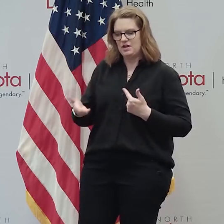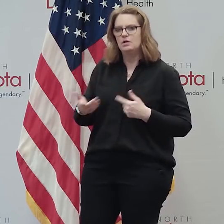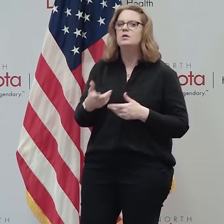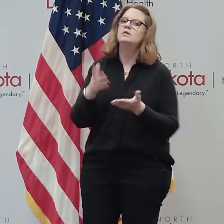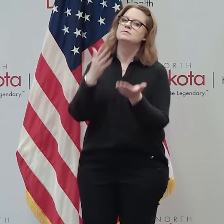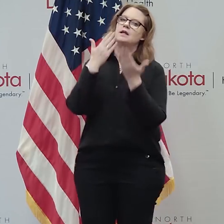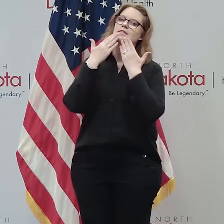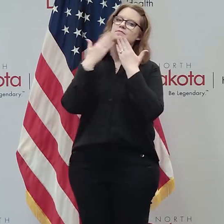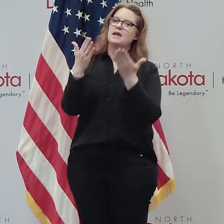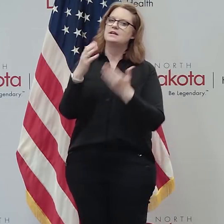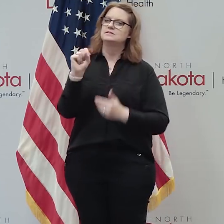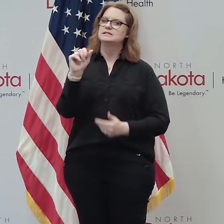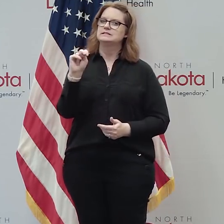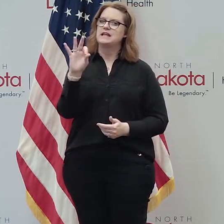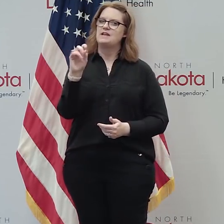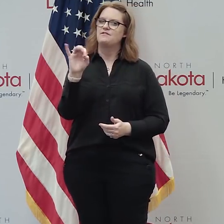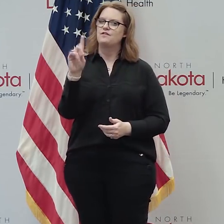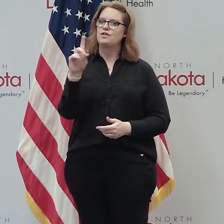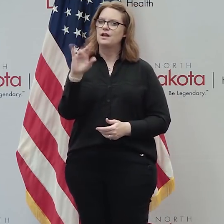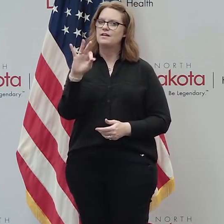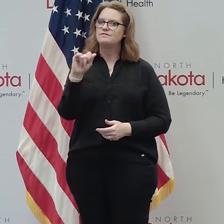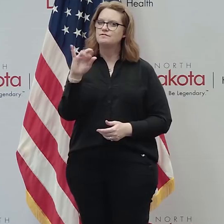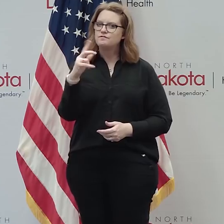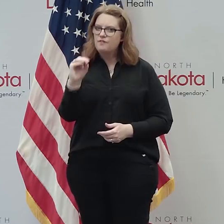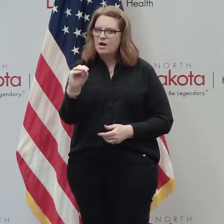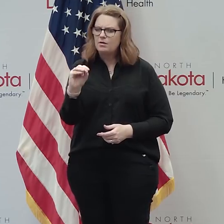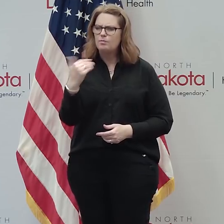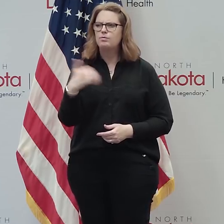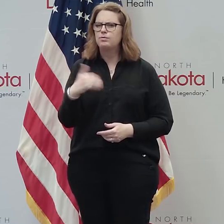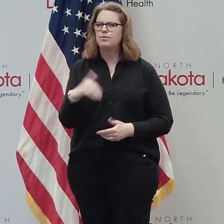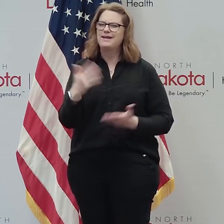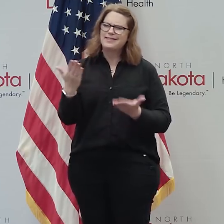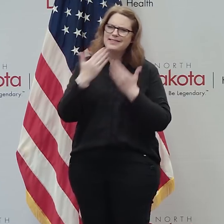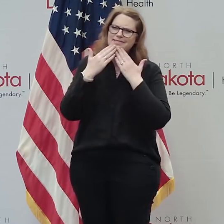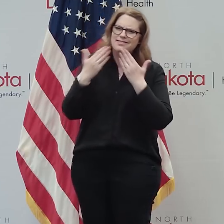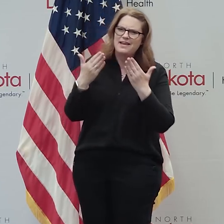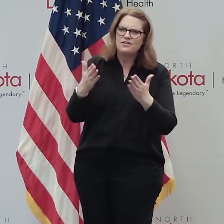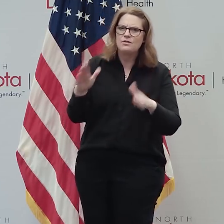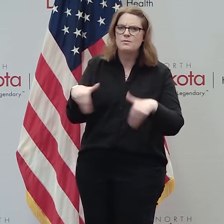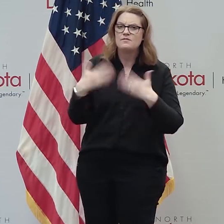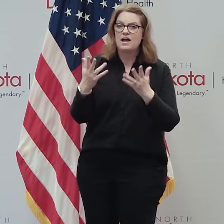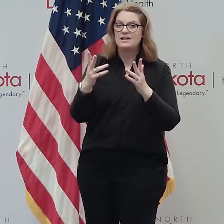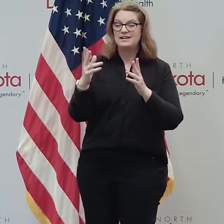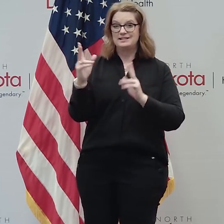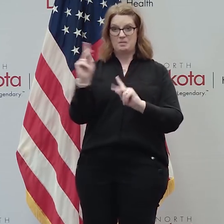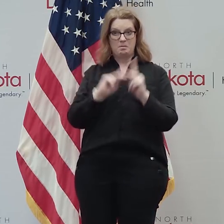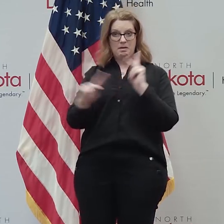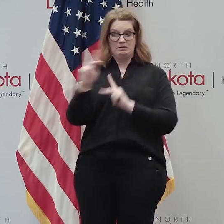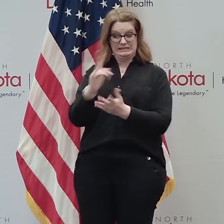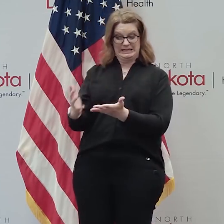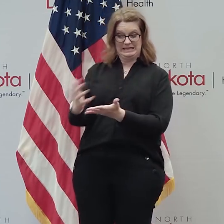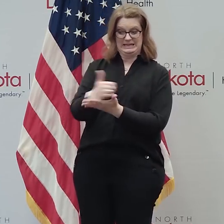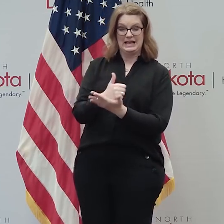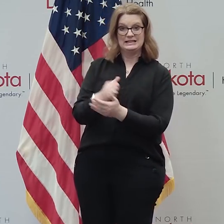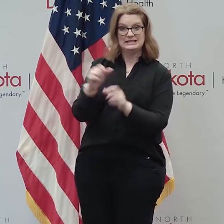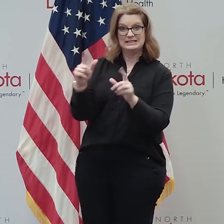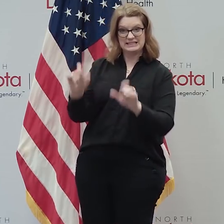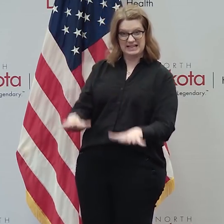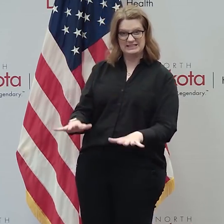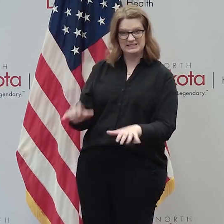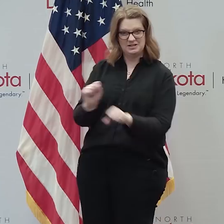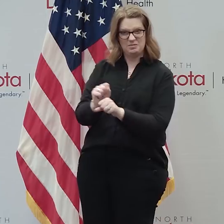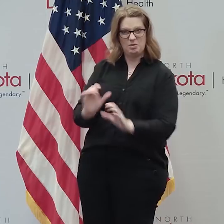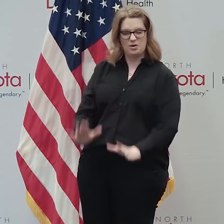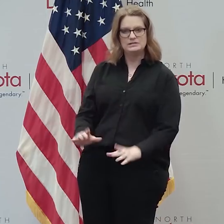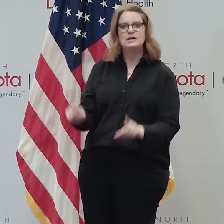to Sanford Fargo for providing the personnel to help collect those tests, and thanks to the Red